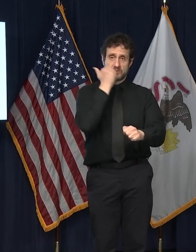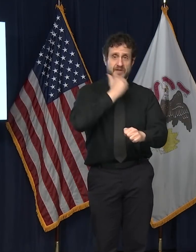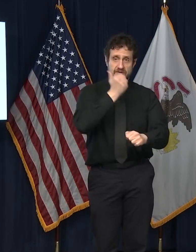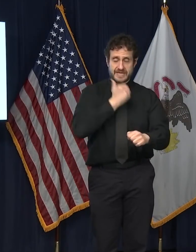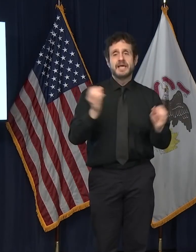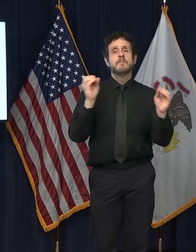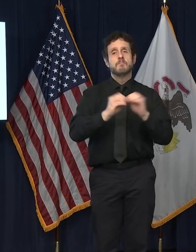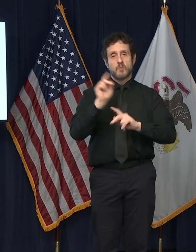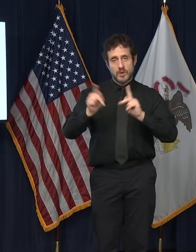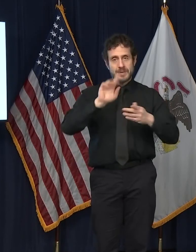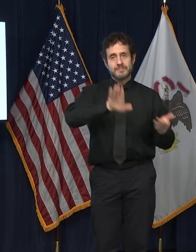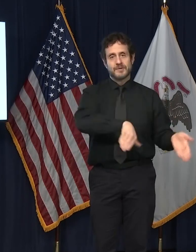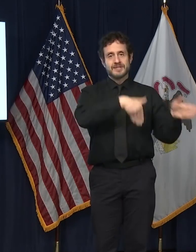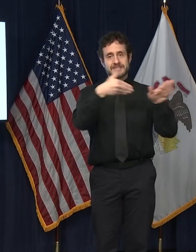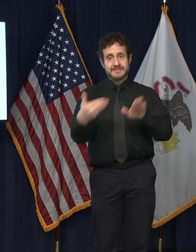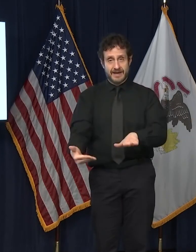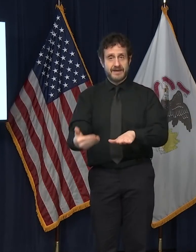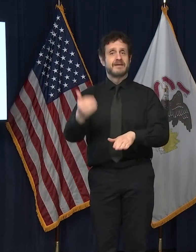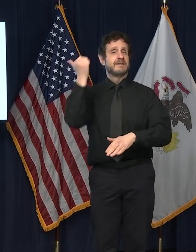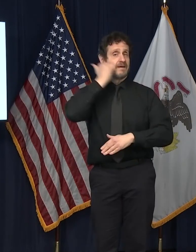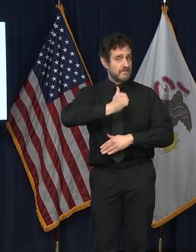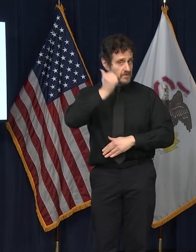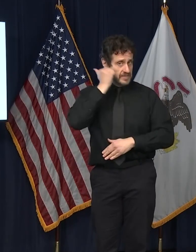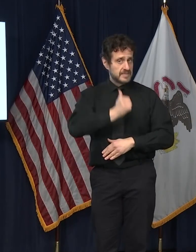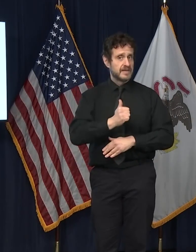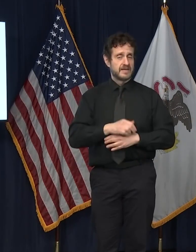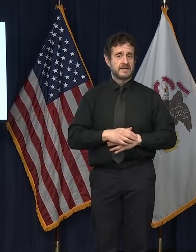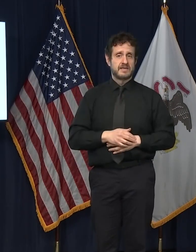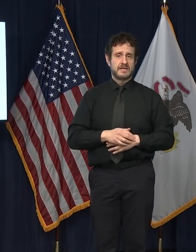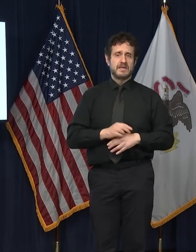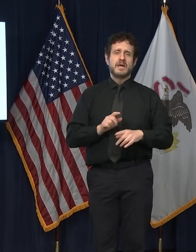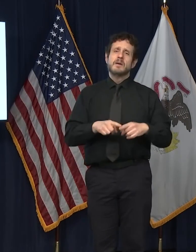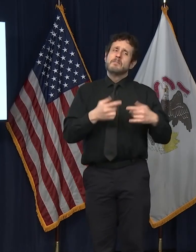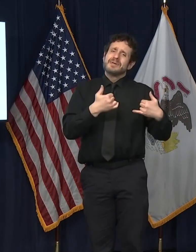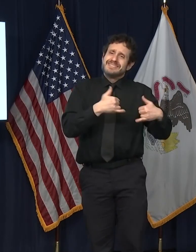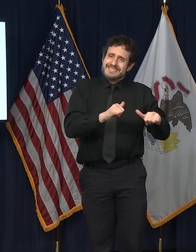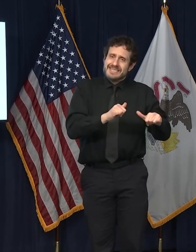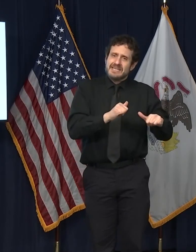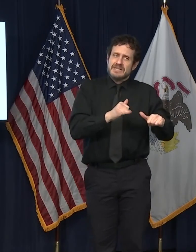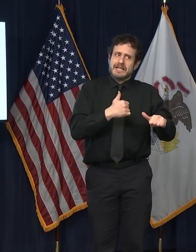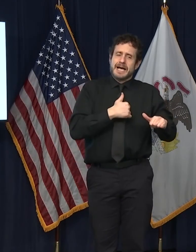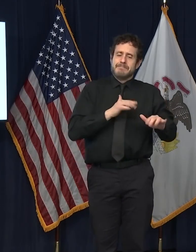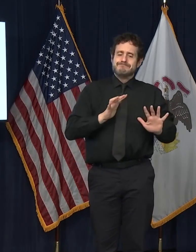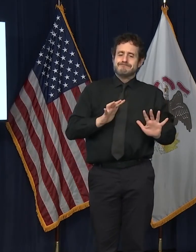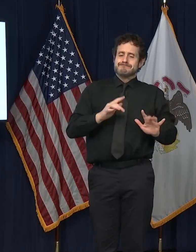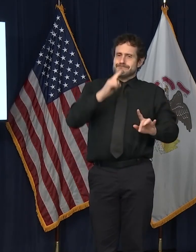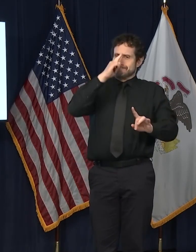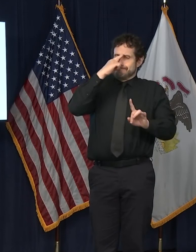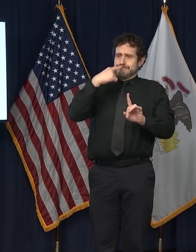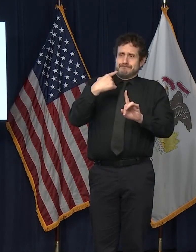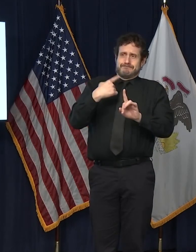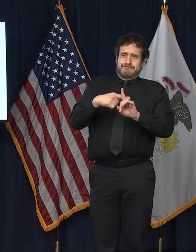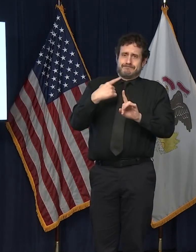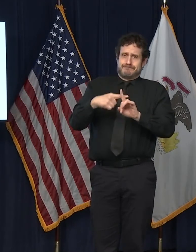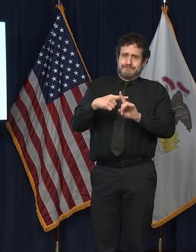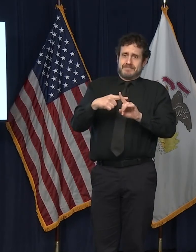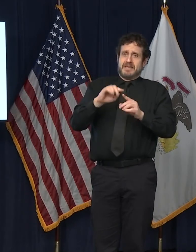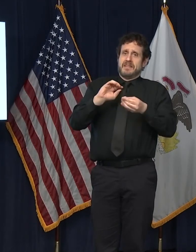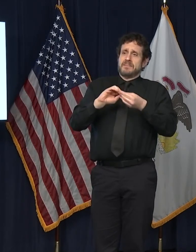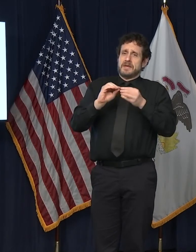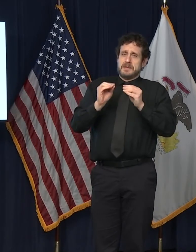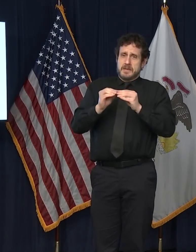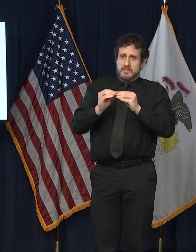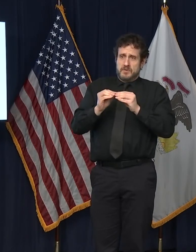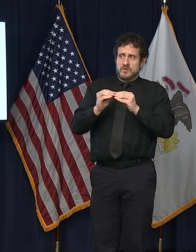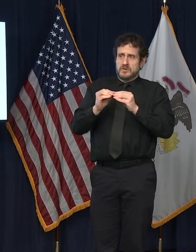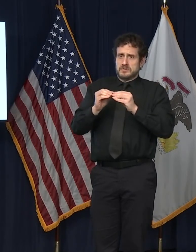deaths. I am guarded that we are headed in the right direction in terms of the numbers